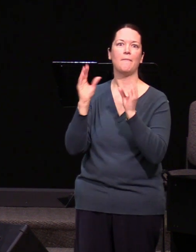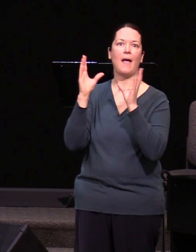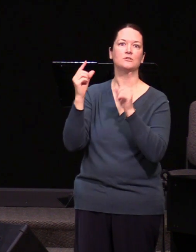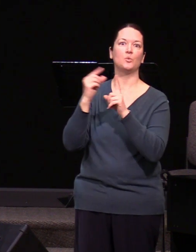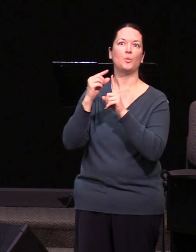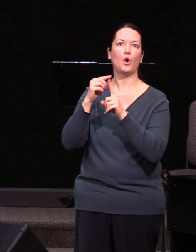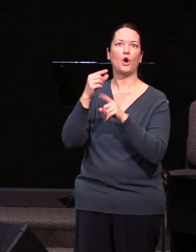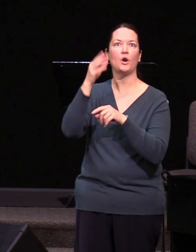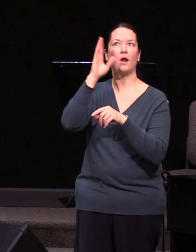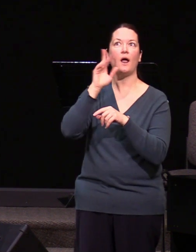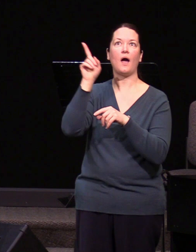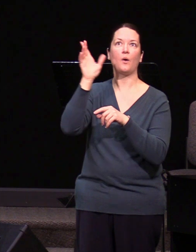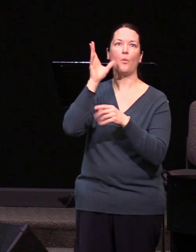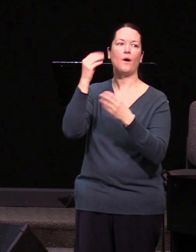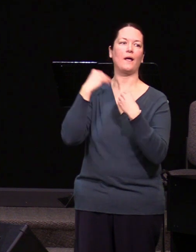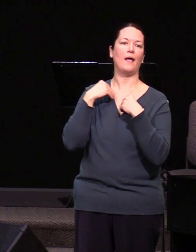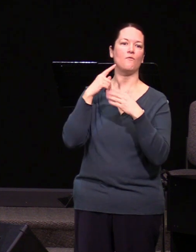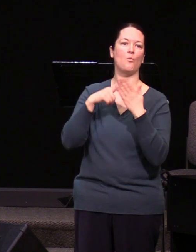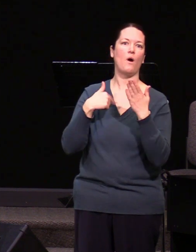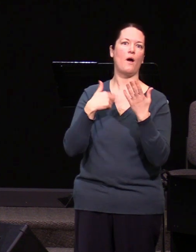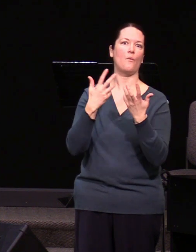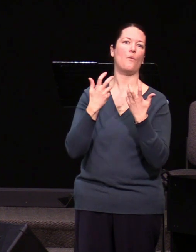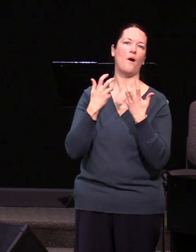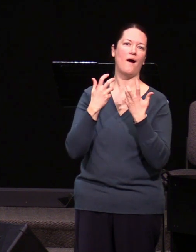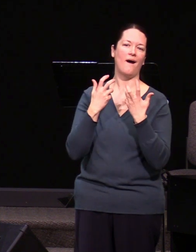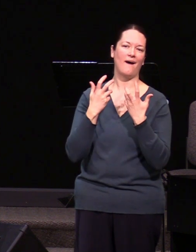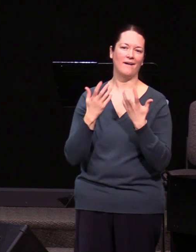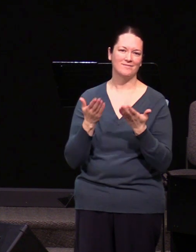words, genie God will give us what we want.